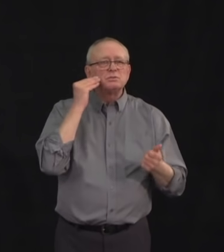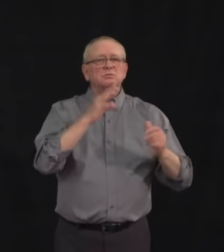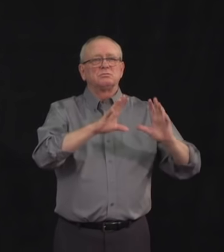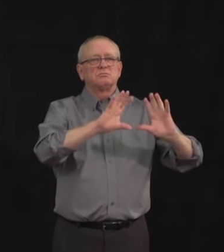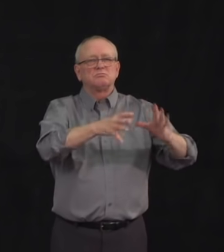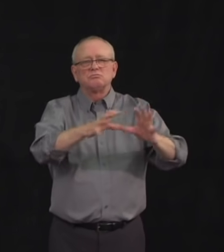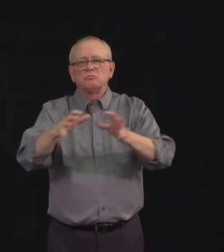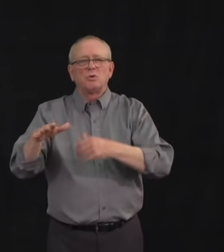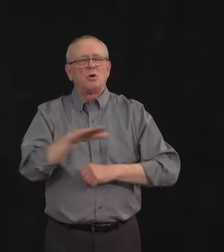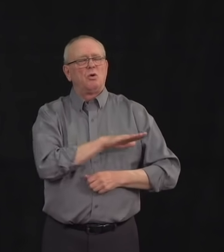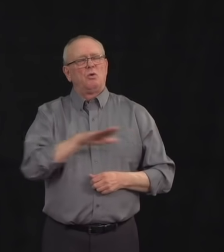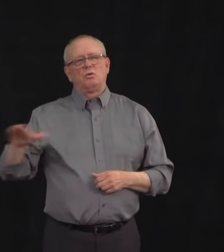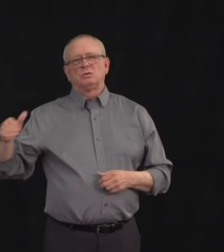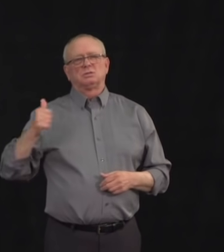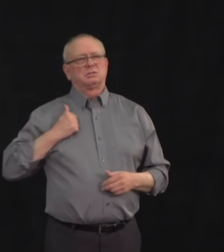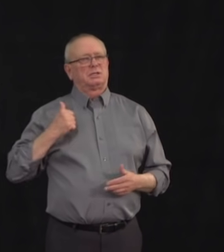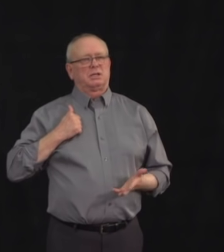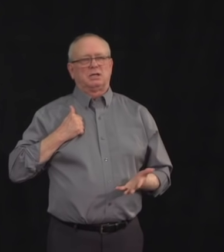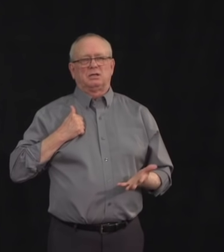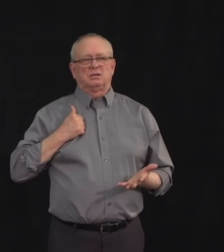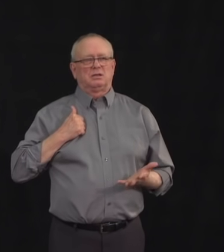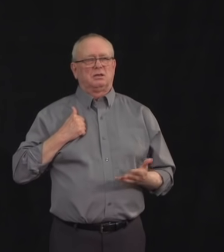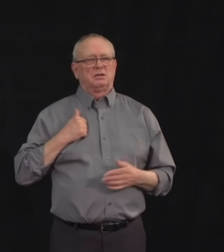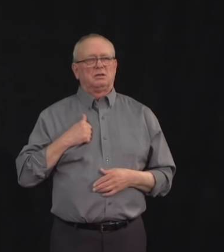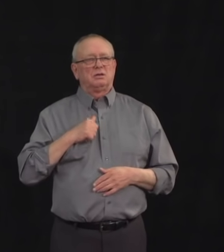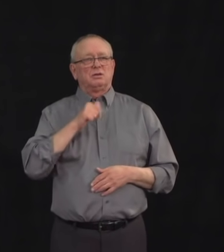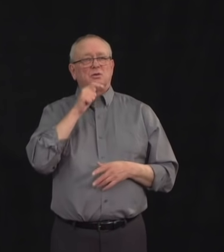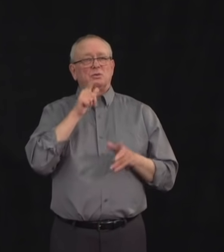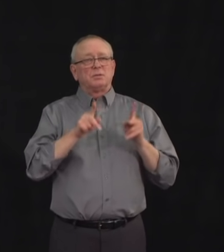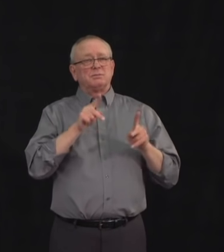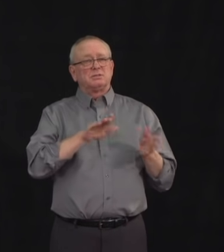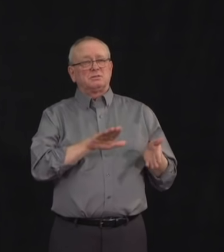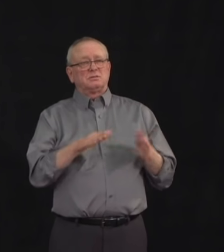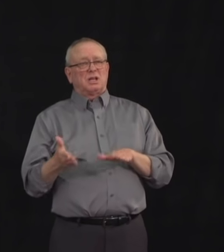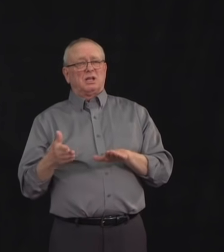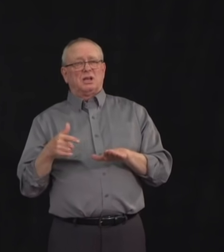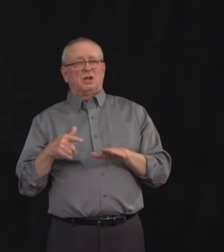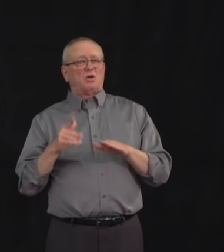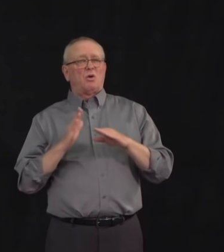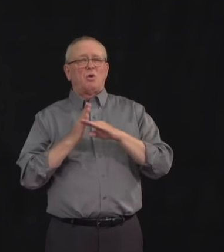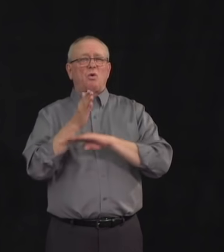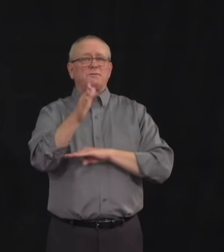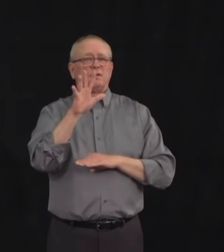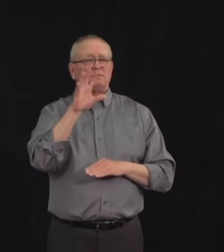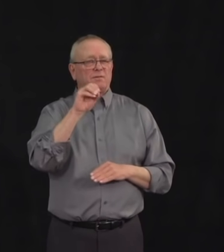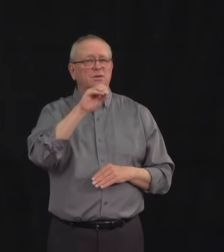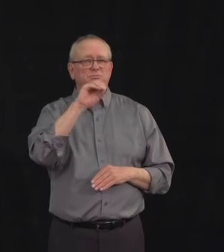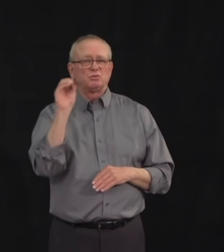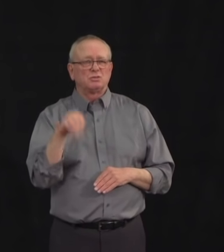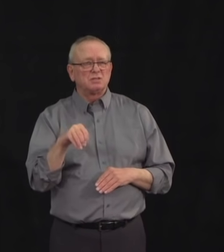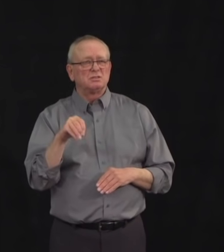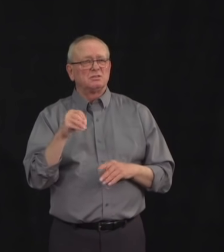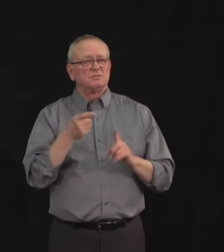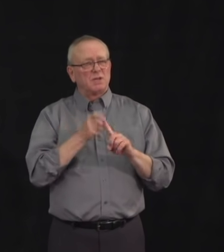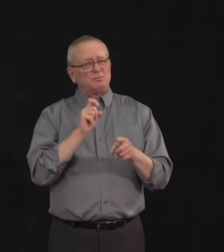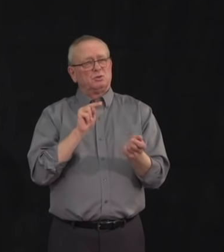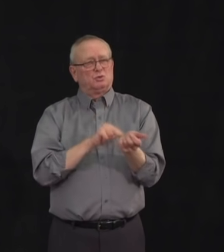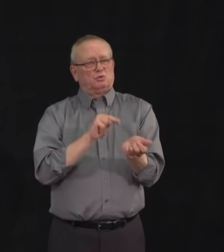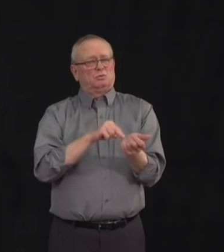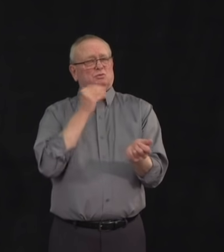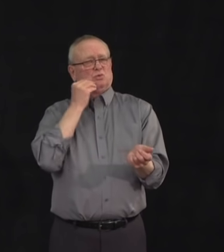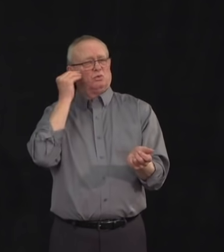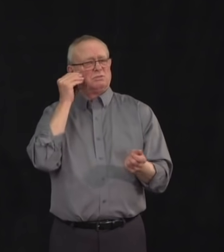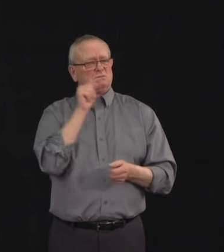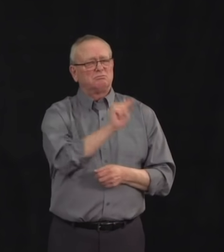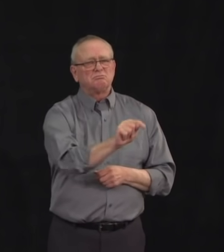of the deaths in Canada are occurring in these facilities. Here in Alberta, we are investigating outbreaks in 29 continuing care